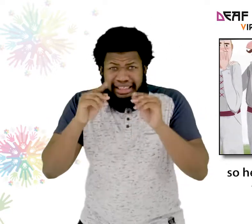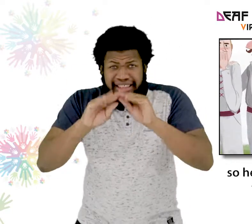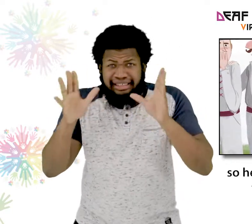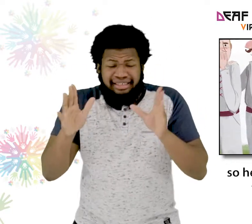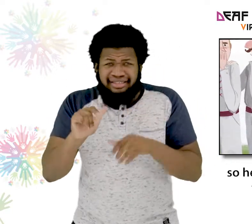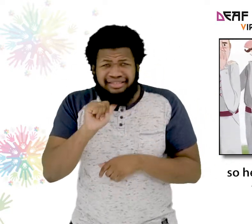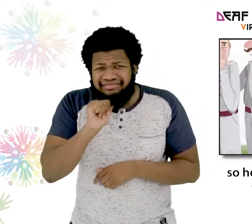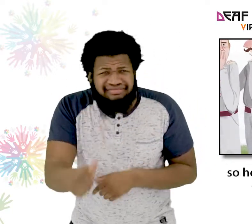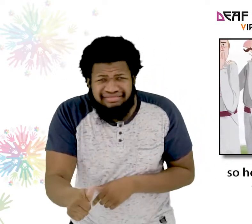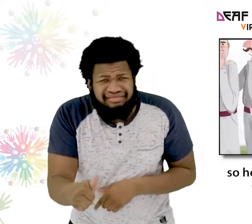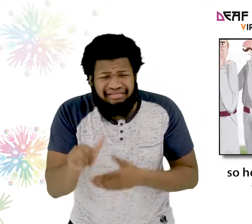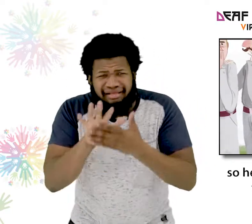wouldn't know what they were saying.